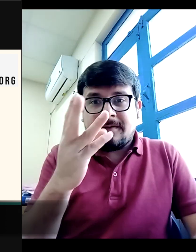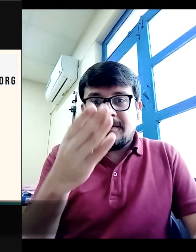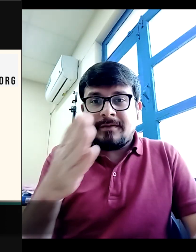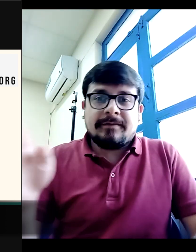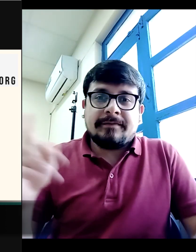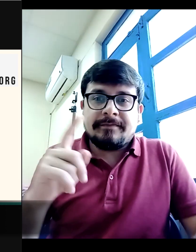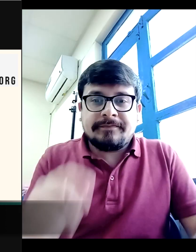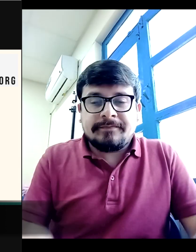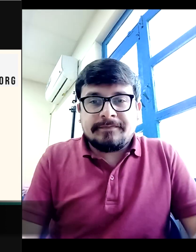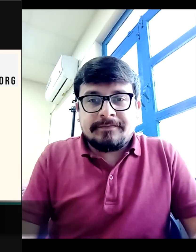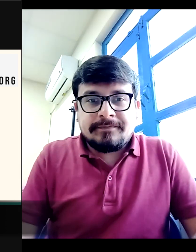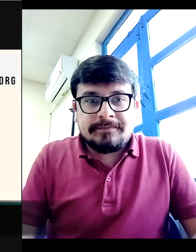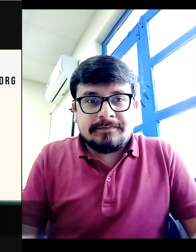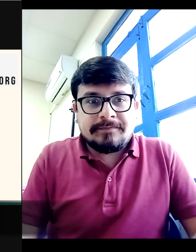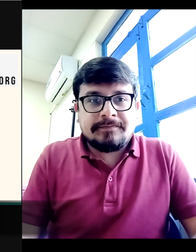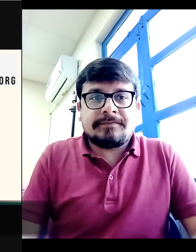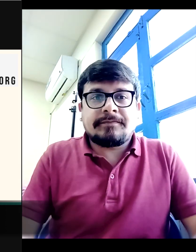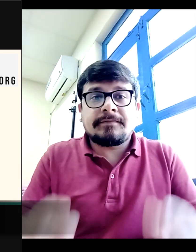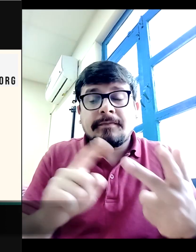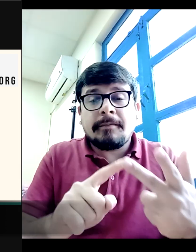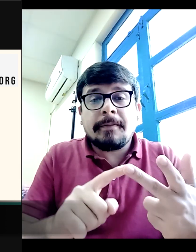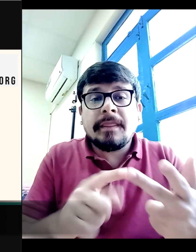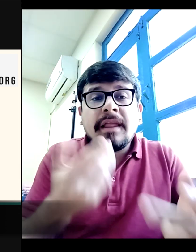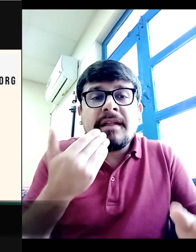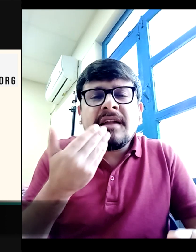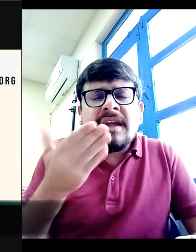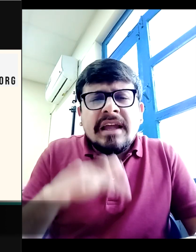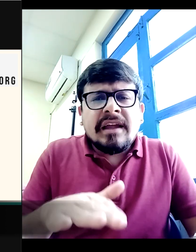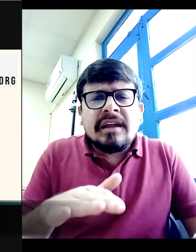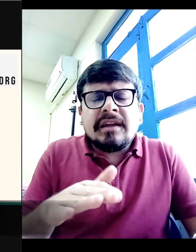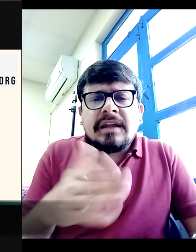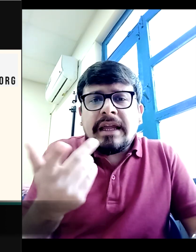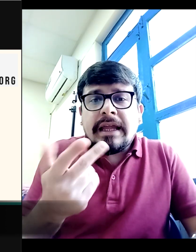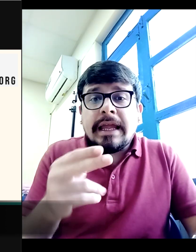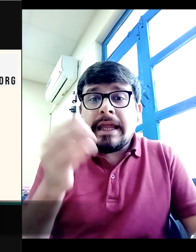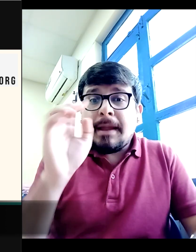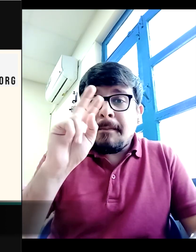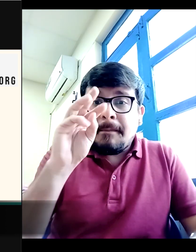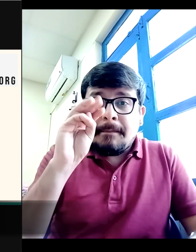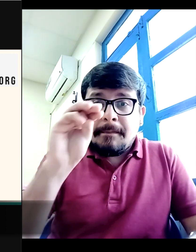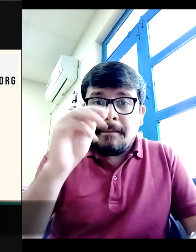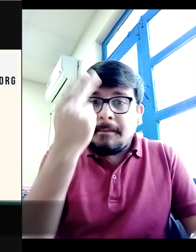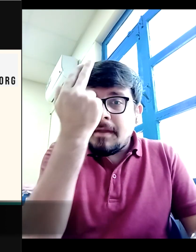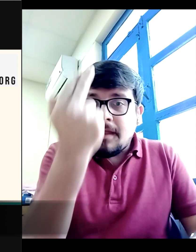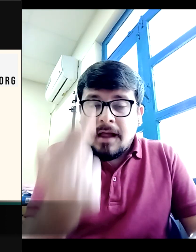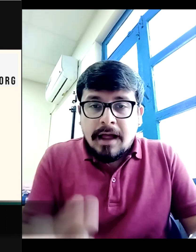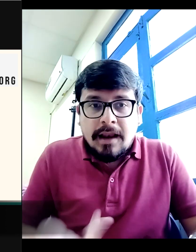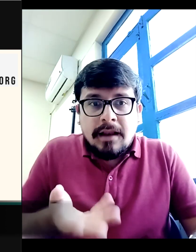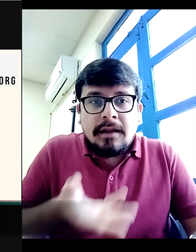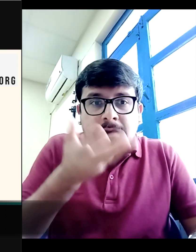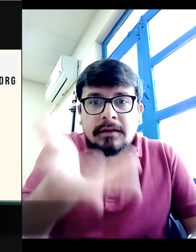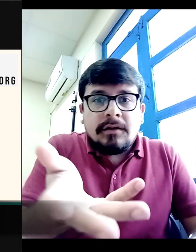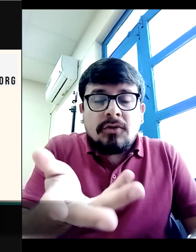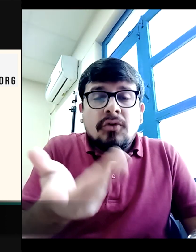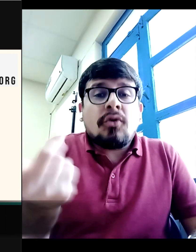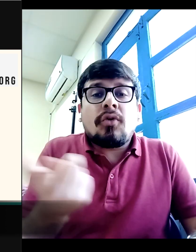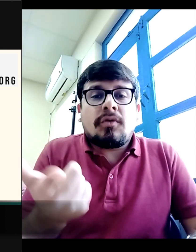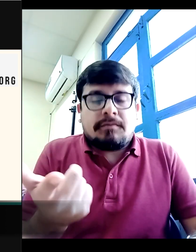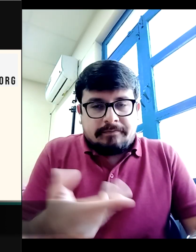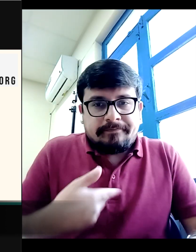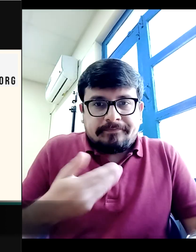Now, we have covered what exactly is logo. Just to do a quick